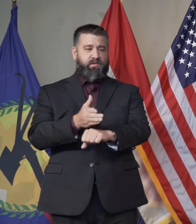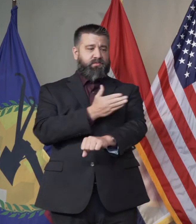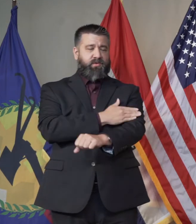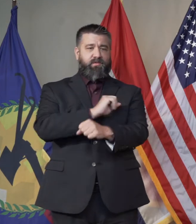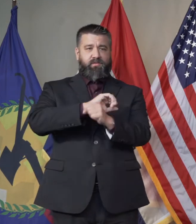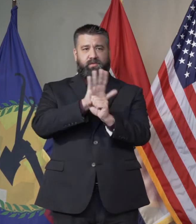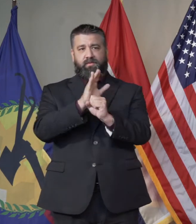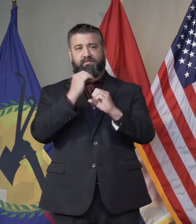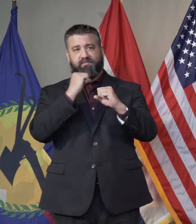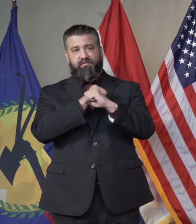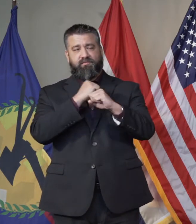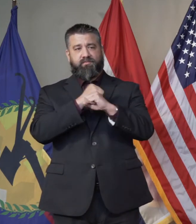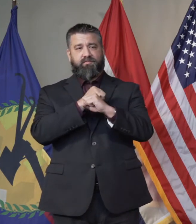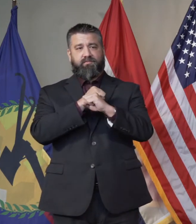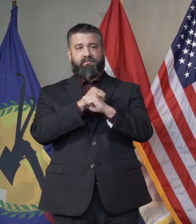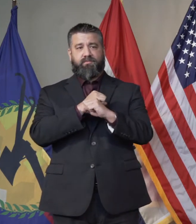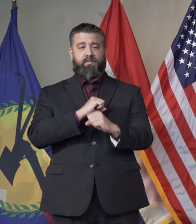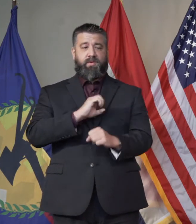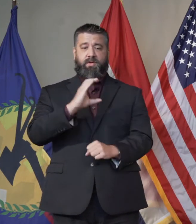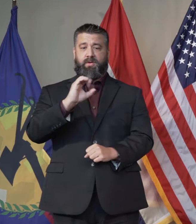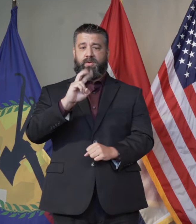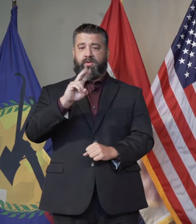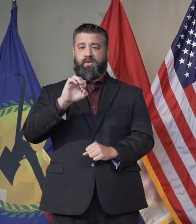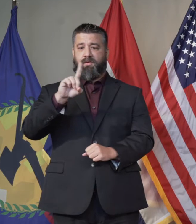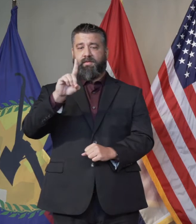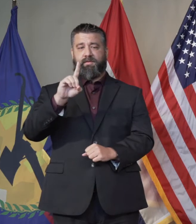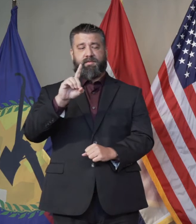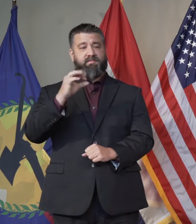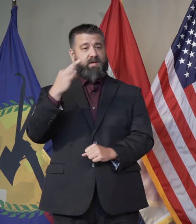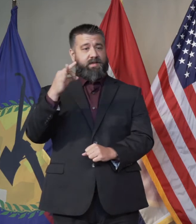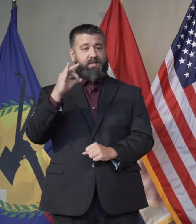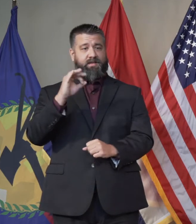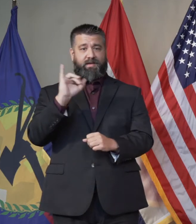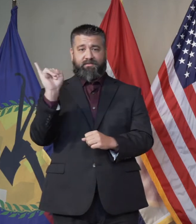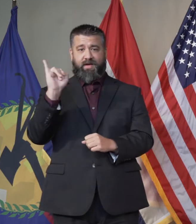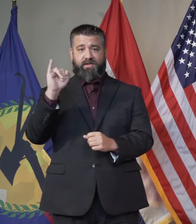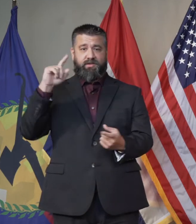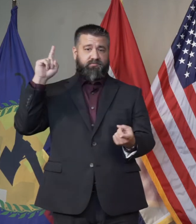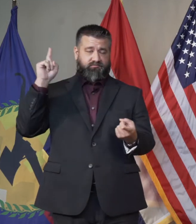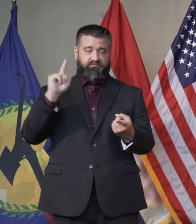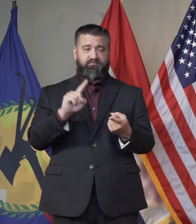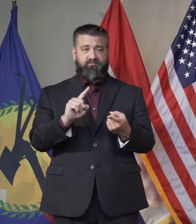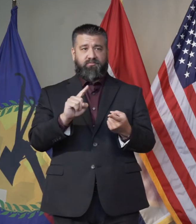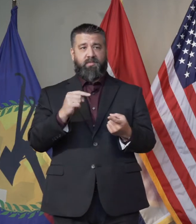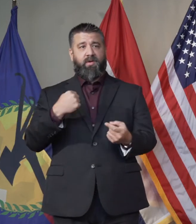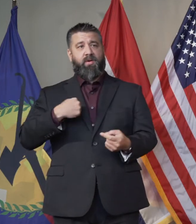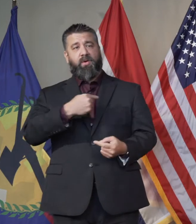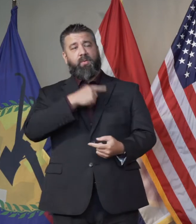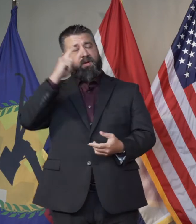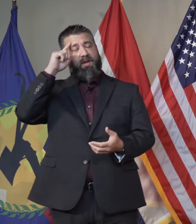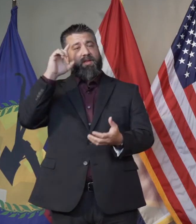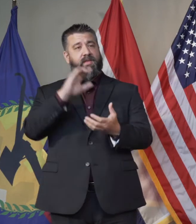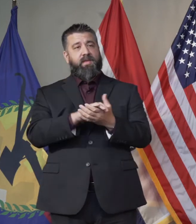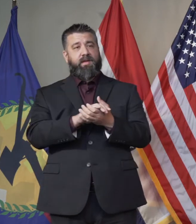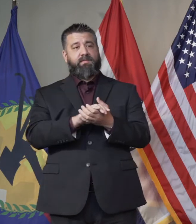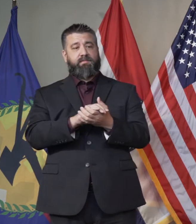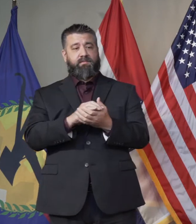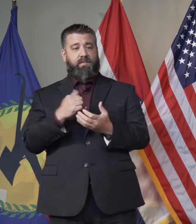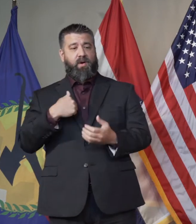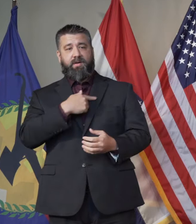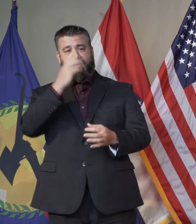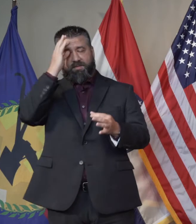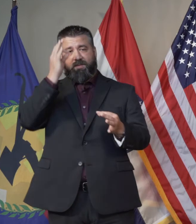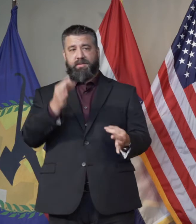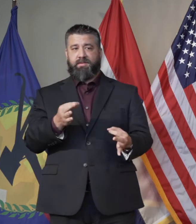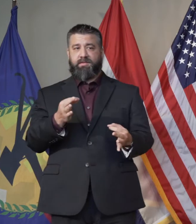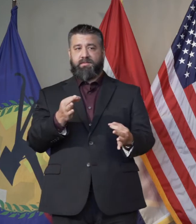country. The COVID-19 infections are headed in the right direction, and we believe that the decisions made by our public health